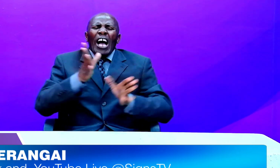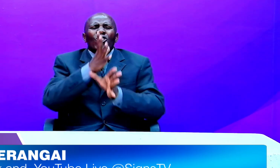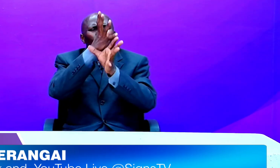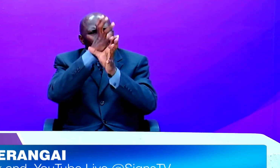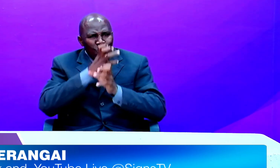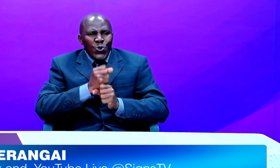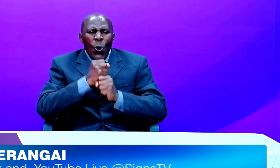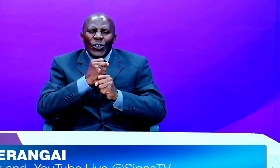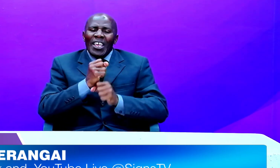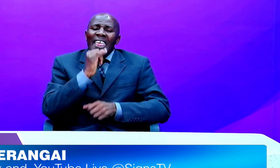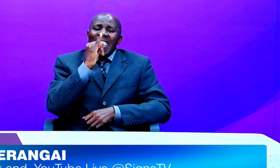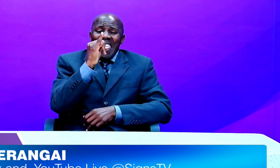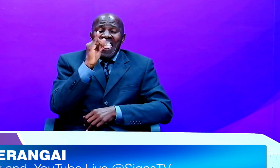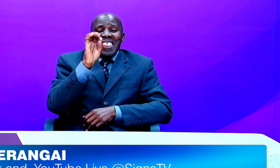trust.